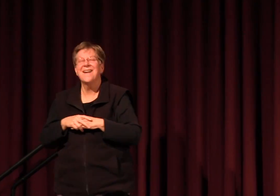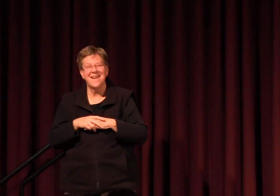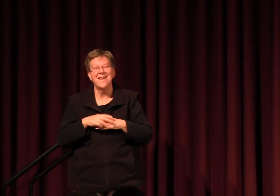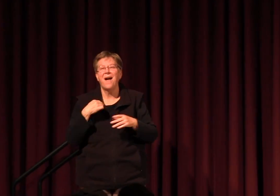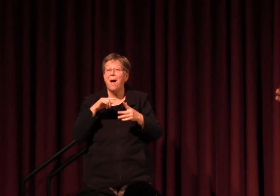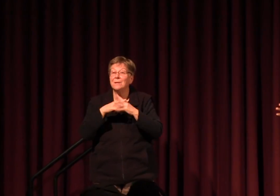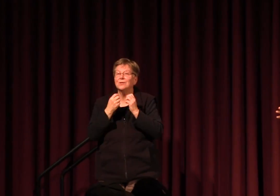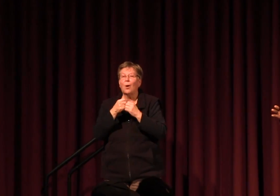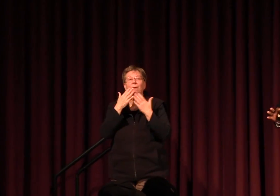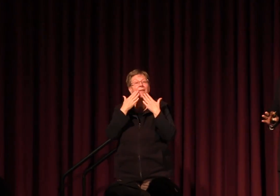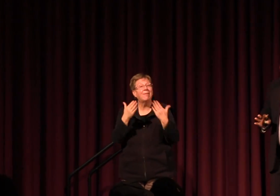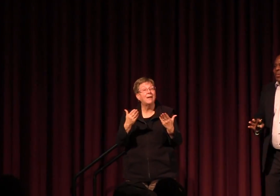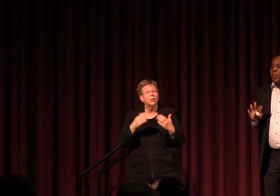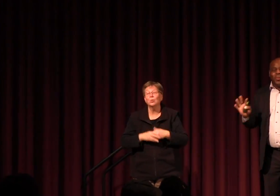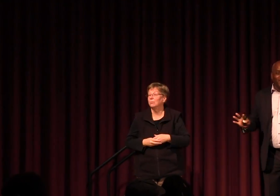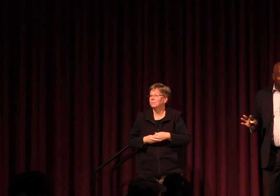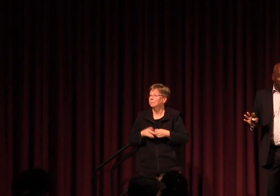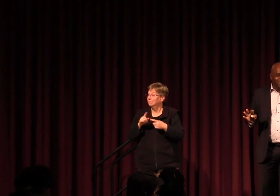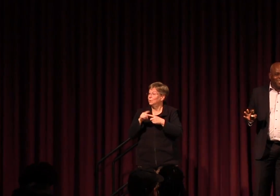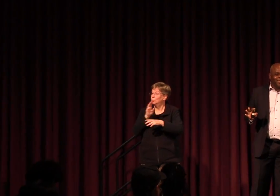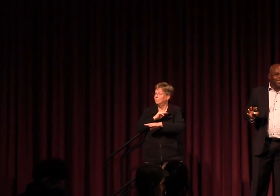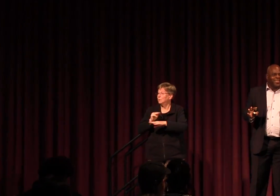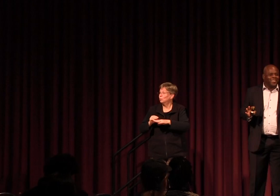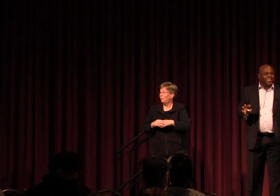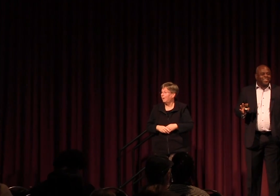I wanna start with a thank you to Missoula.